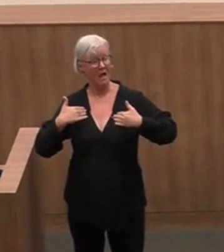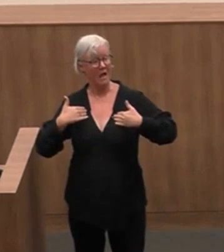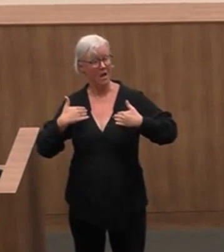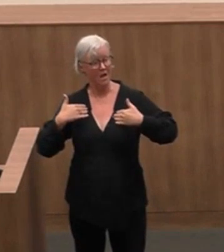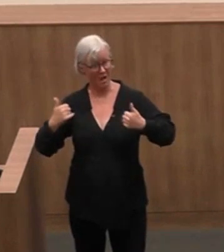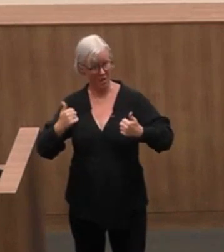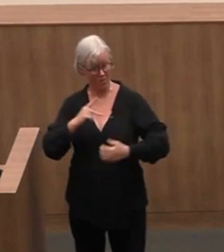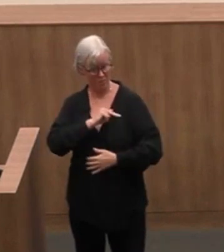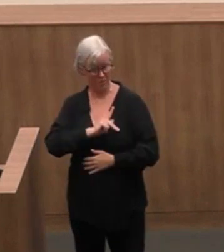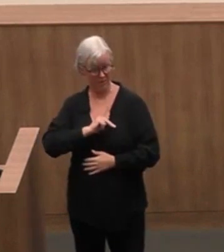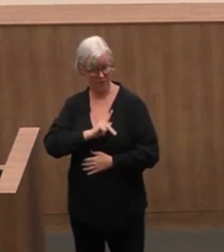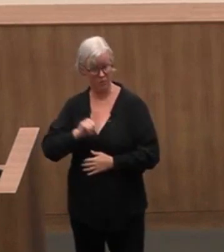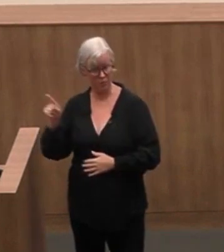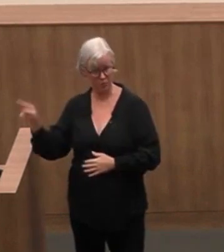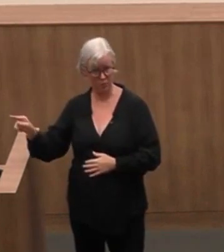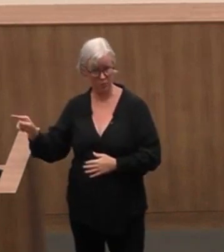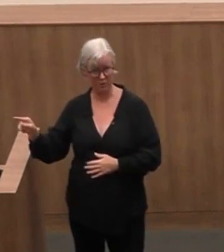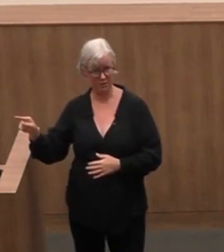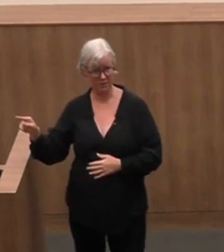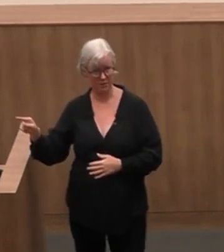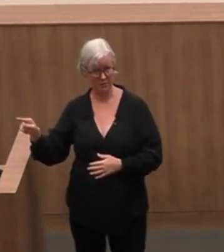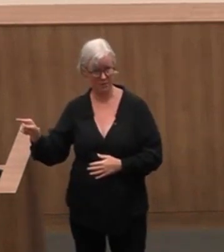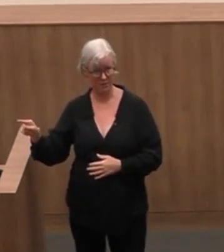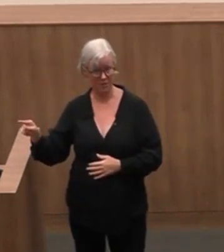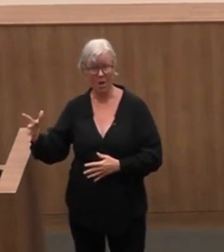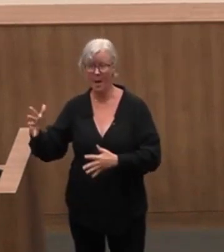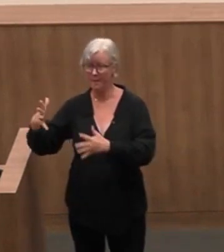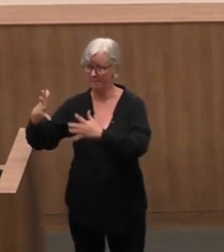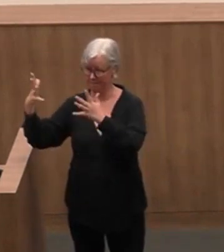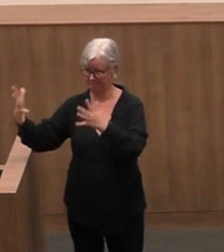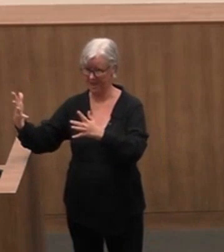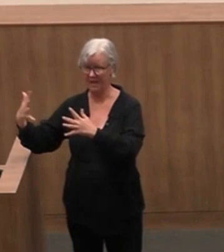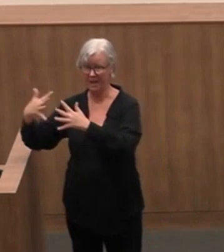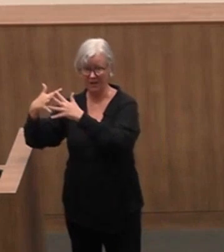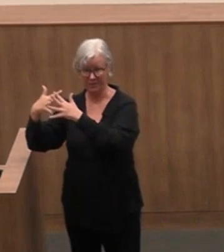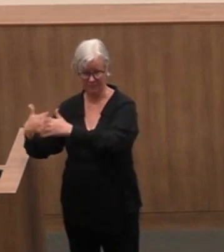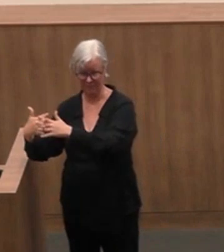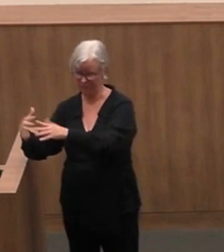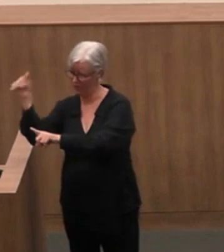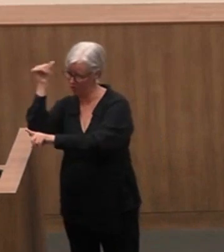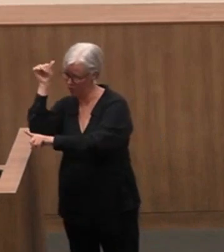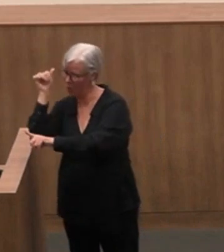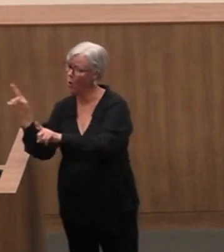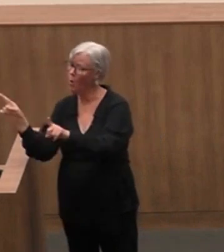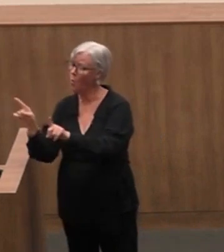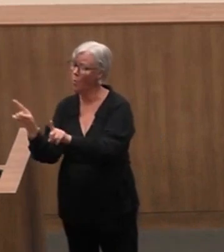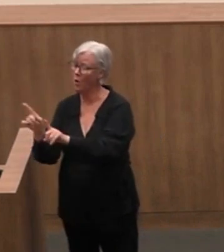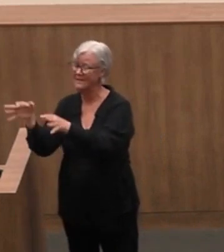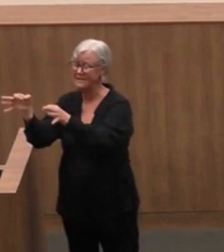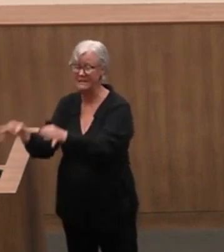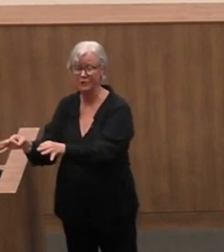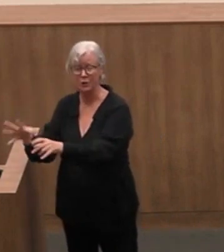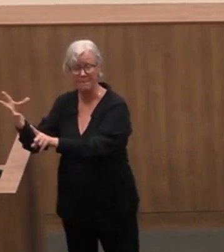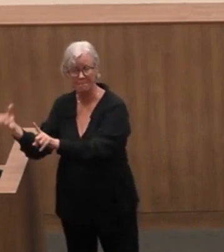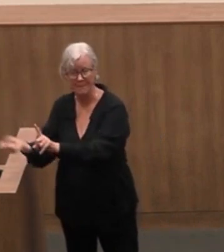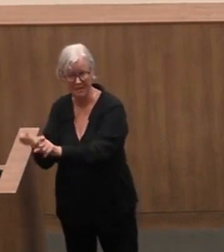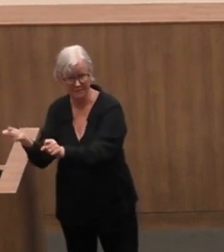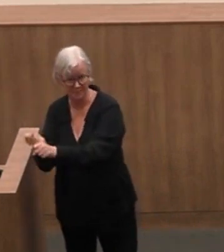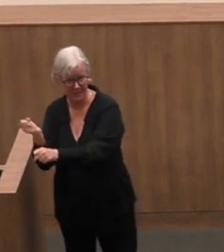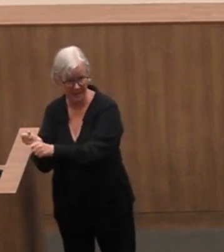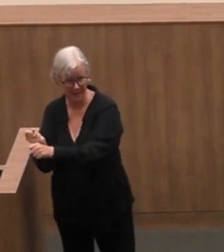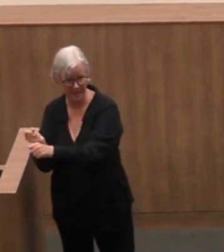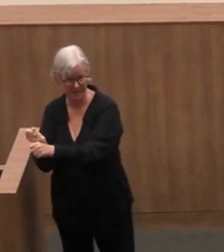of context bring the great value of knowing what the decision is to be made and the information about